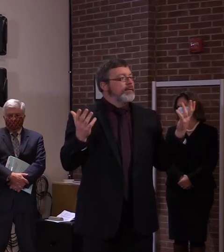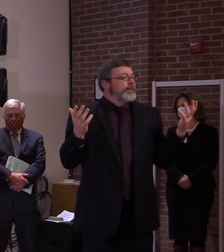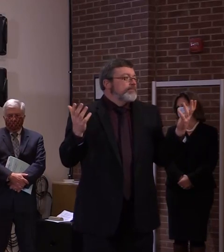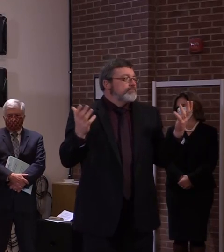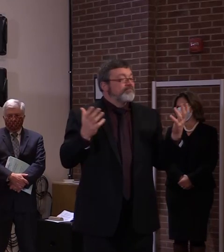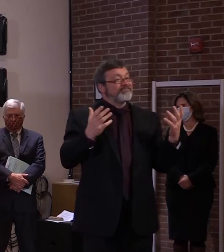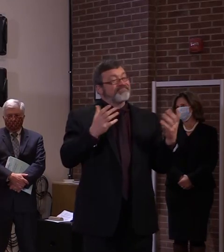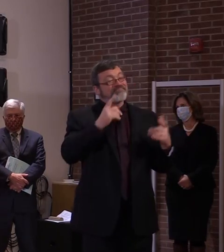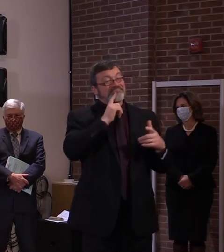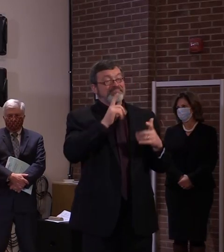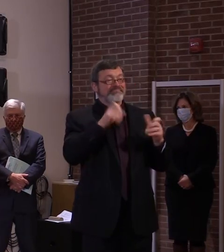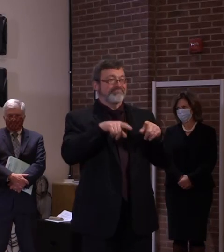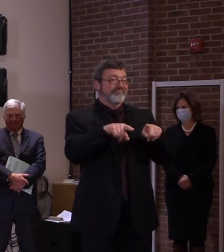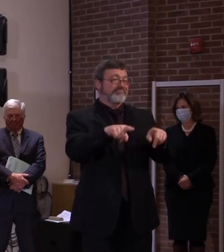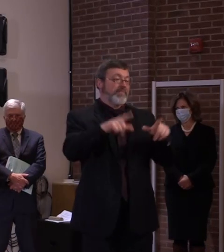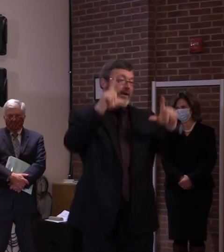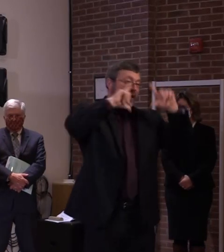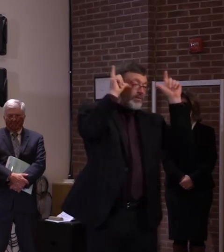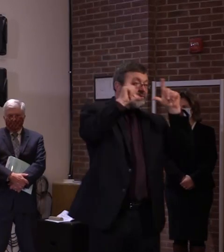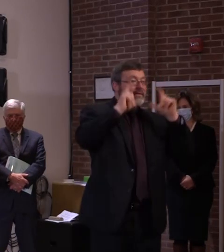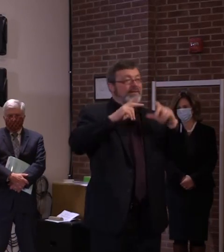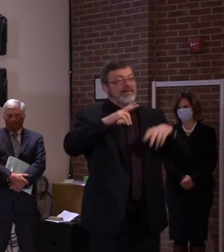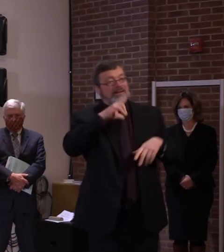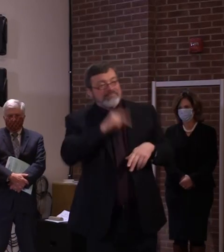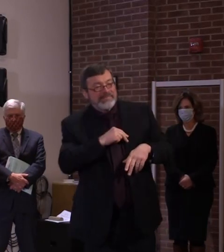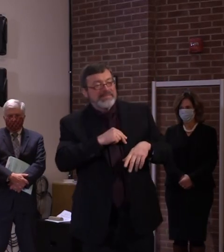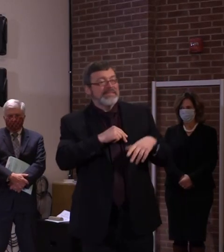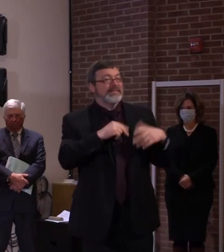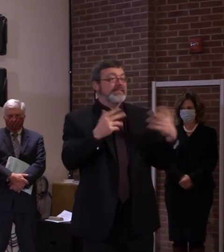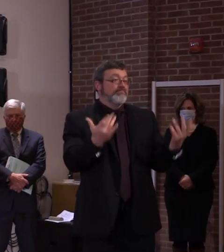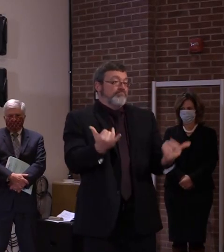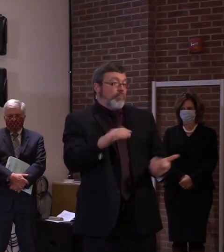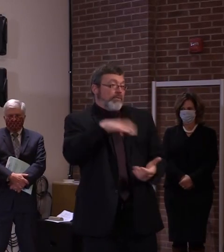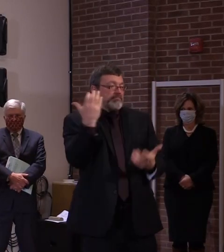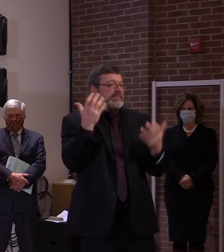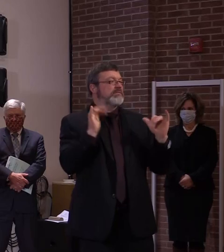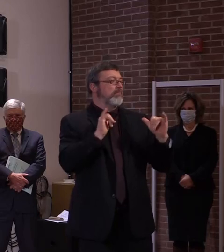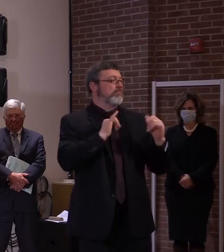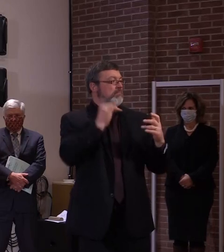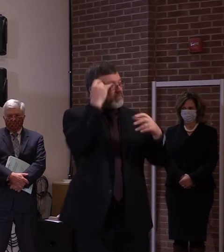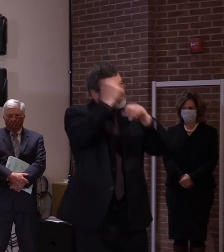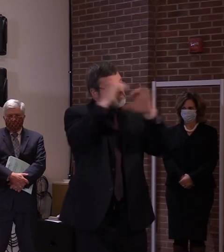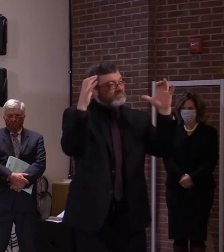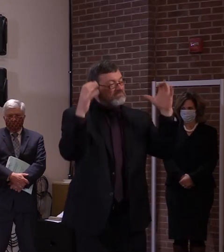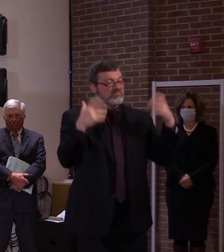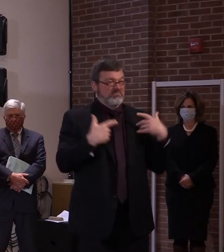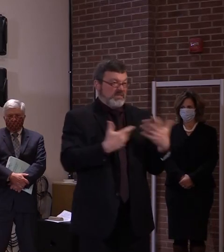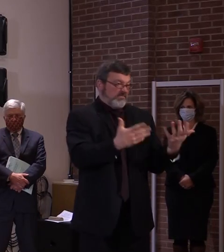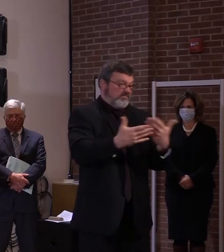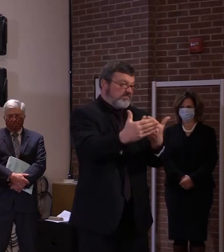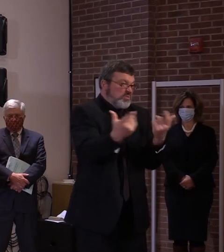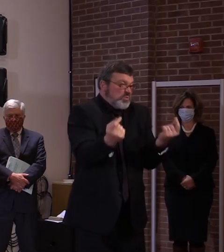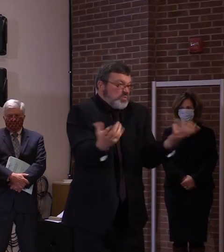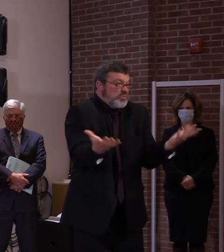Okay, great. Thank you. Thank you for that. I guess we'll hear, we'll be hearing more about that. And happy holidays to everyone.